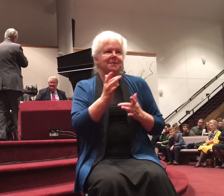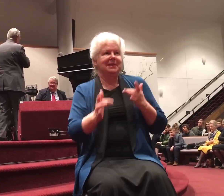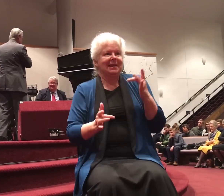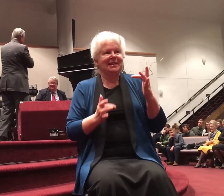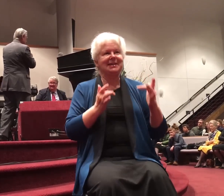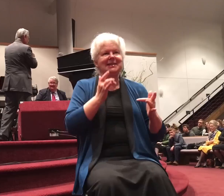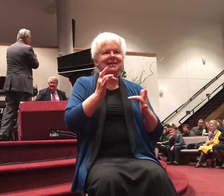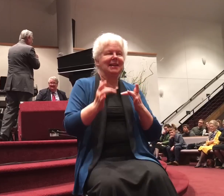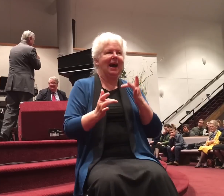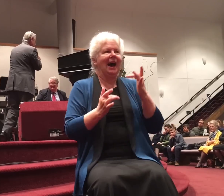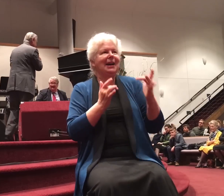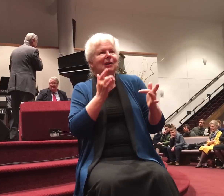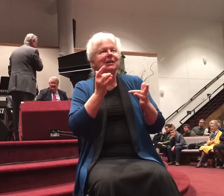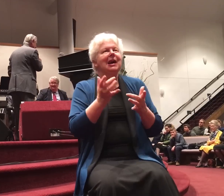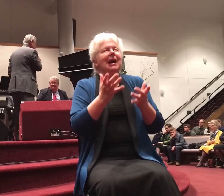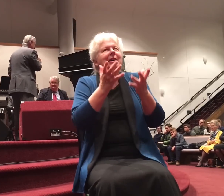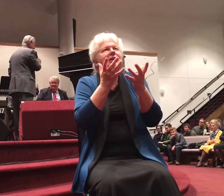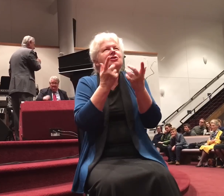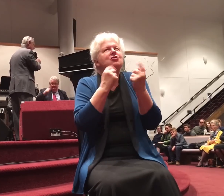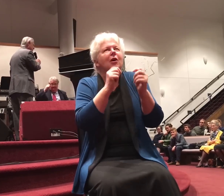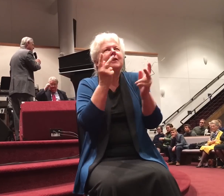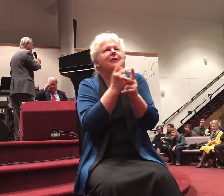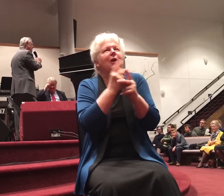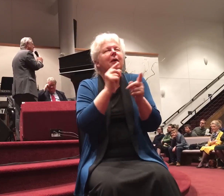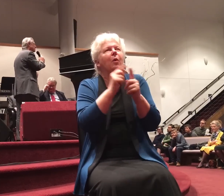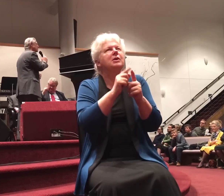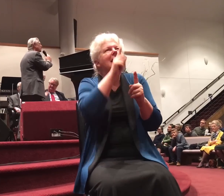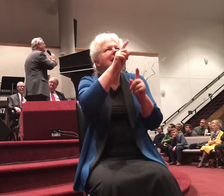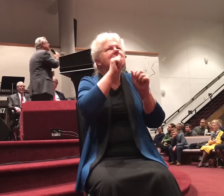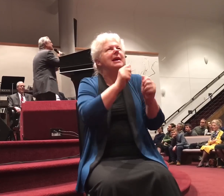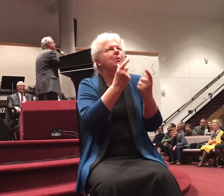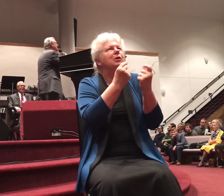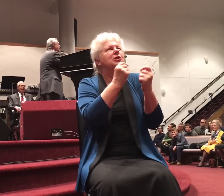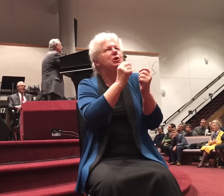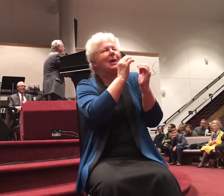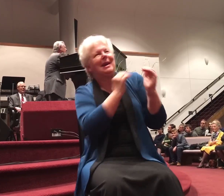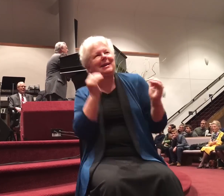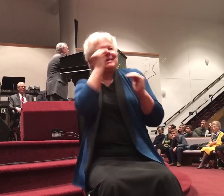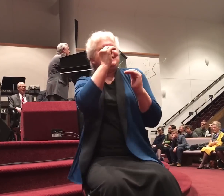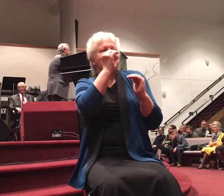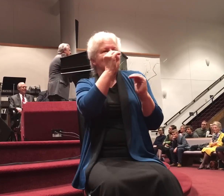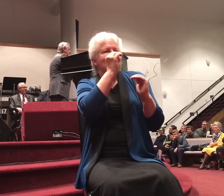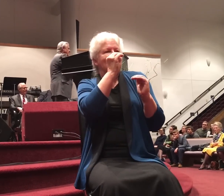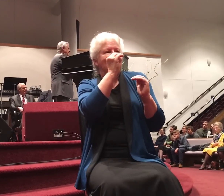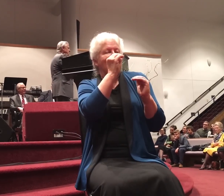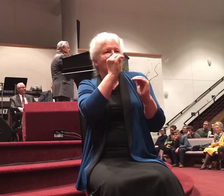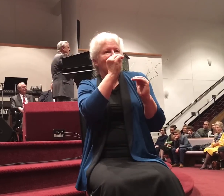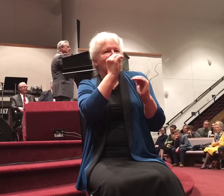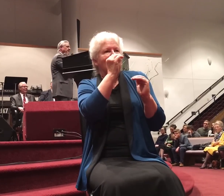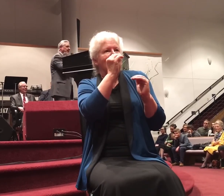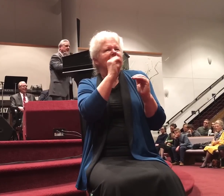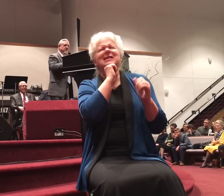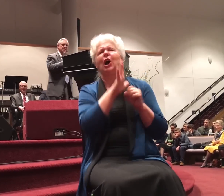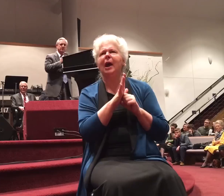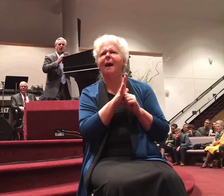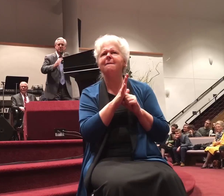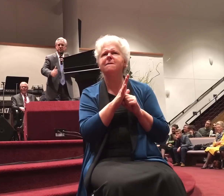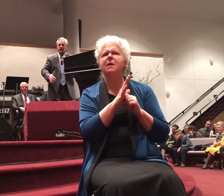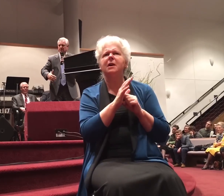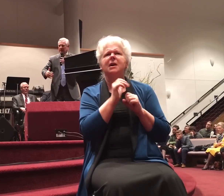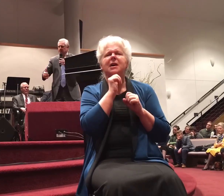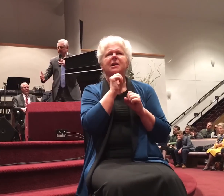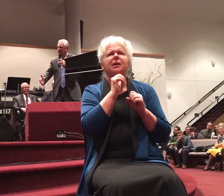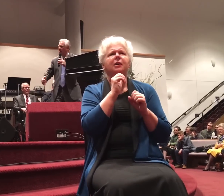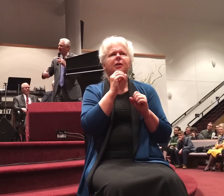He starts grasping for more words. Now him is able to do exceeding. But that's not enough. That doesn't